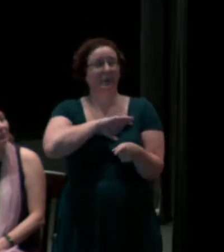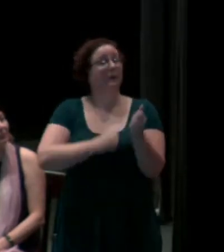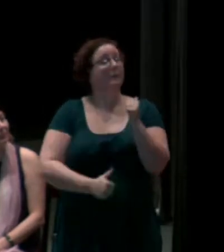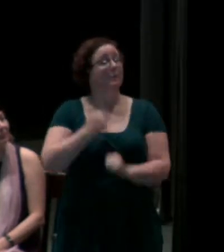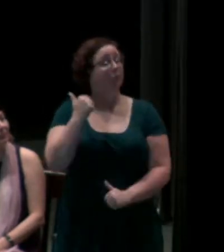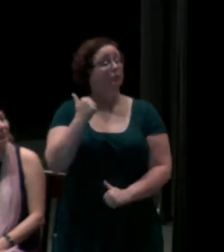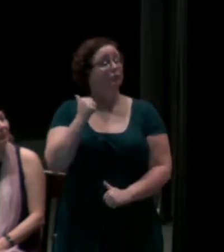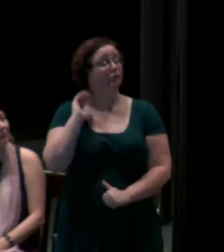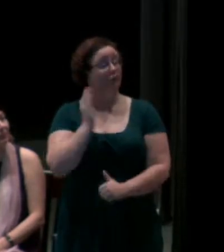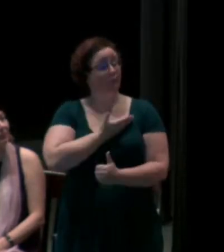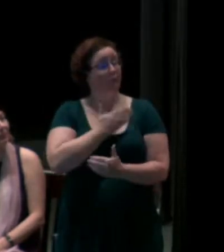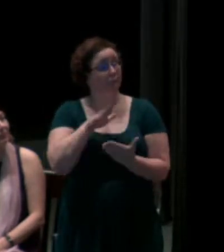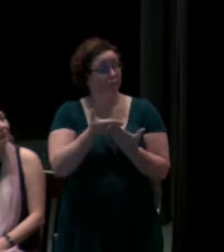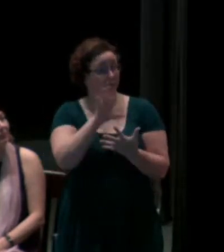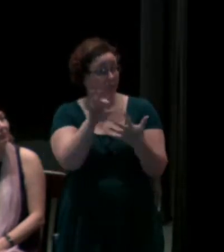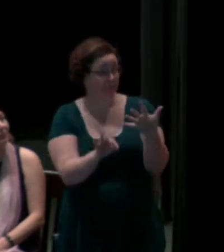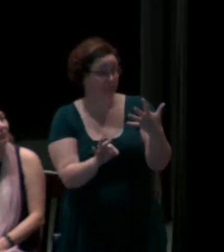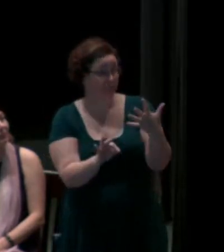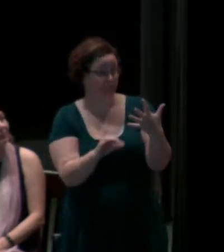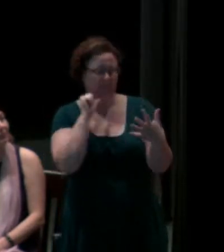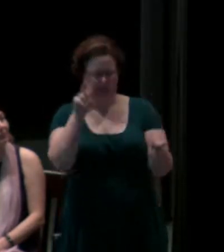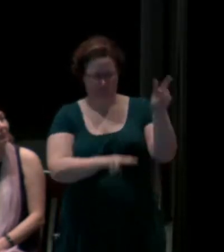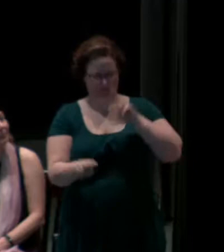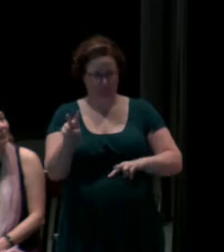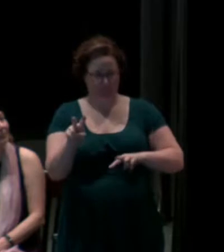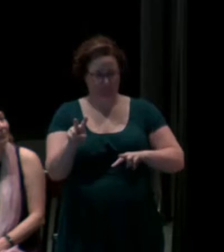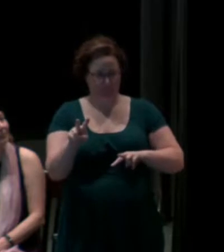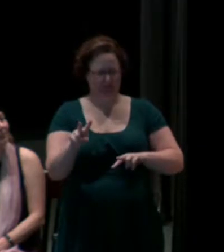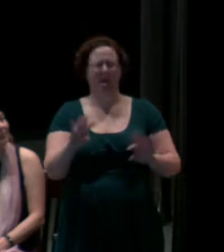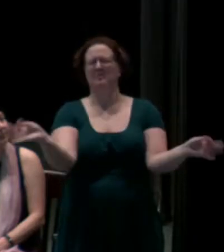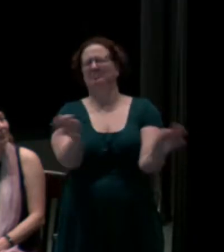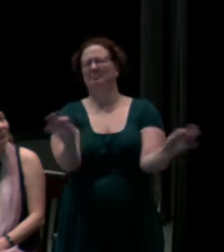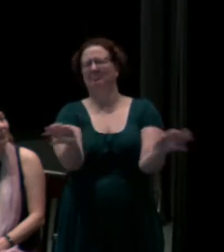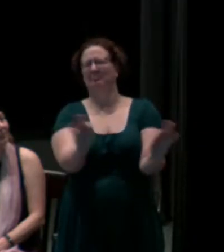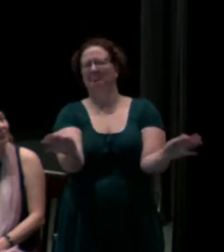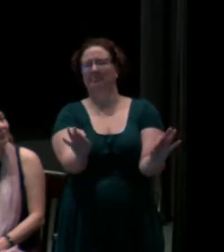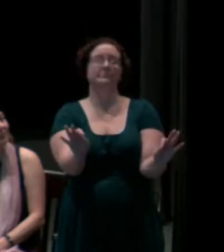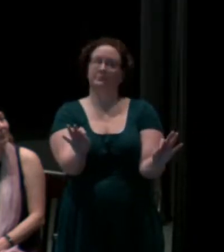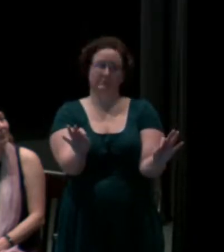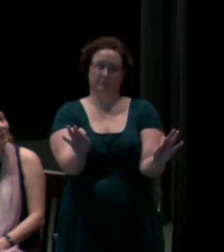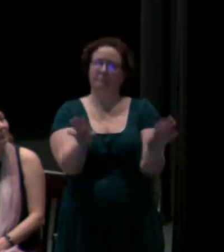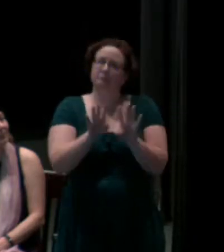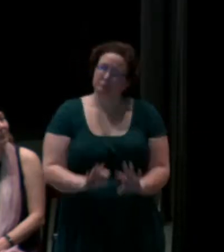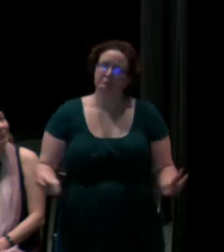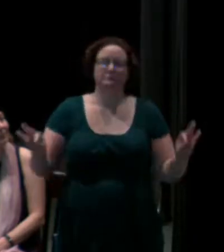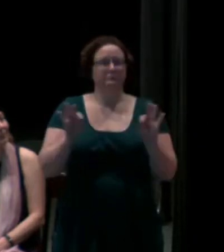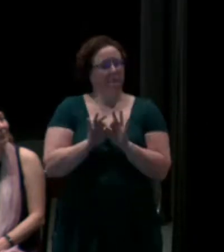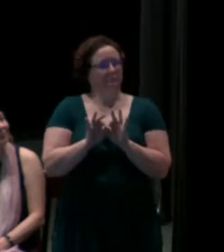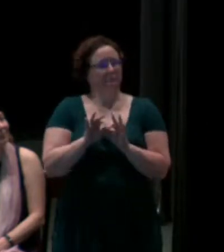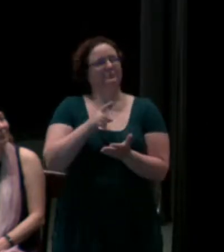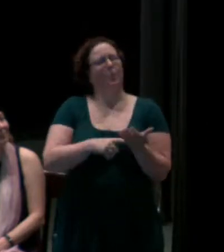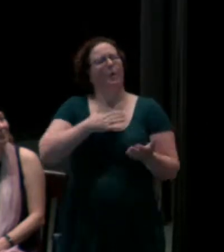all, of our choices are not to be viewed as inconsequential. It has been said, and it's actually one of